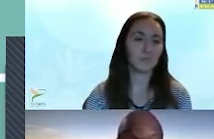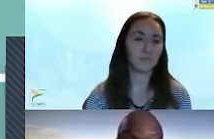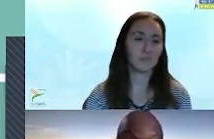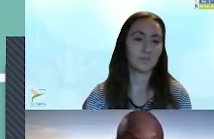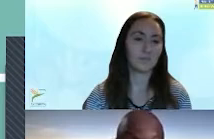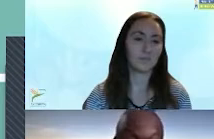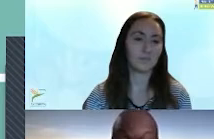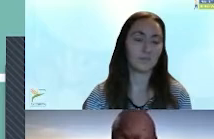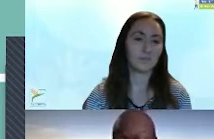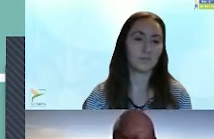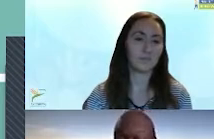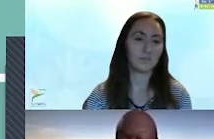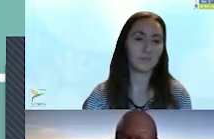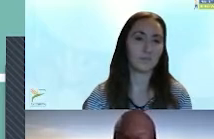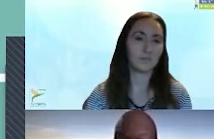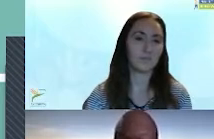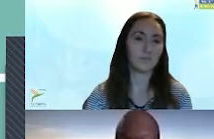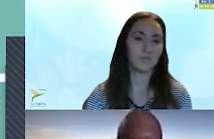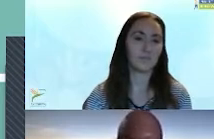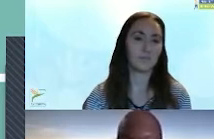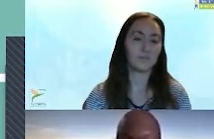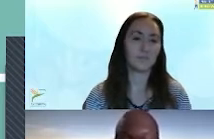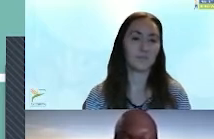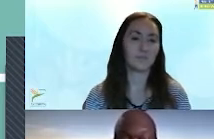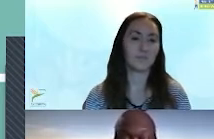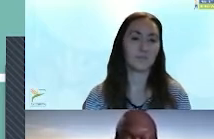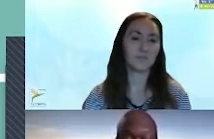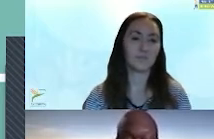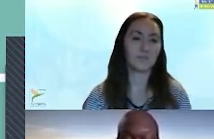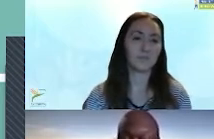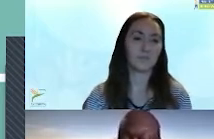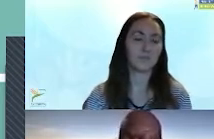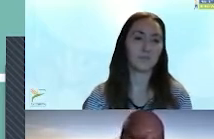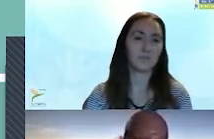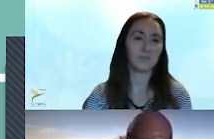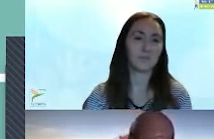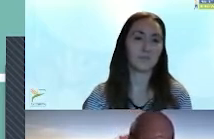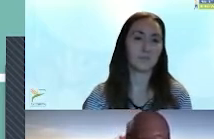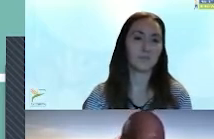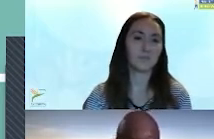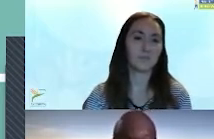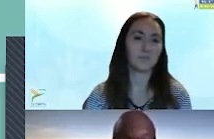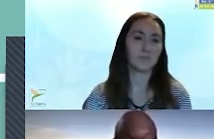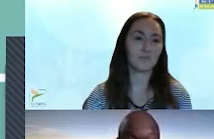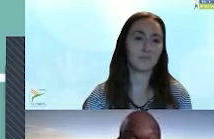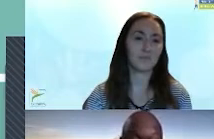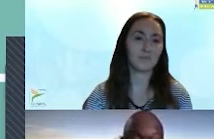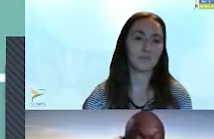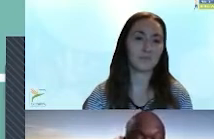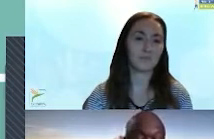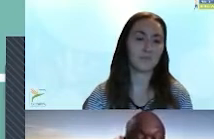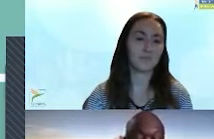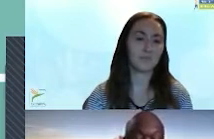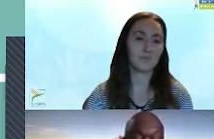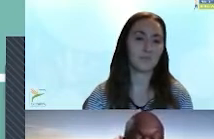missed. And try to look at the environment, what's around, that it couldn't have been this or that.